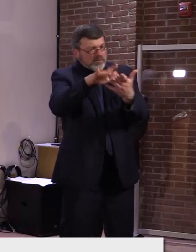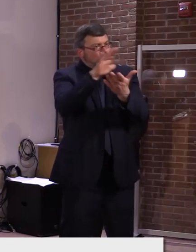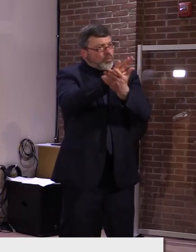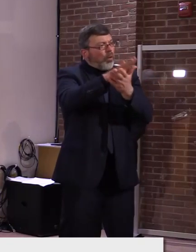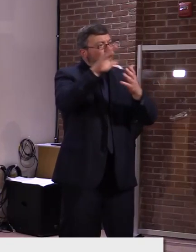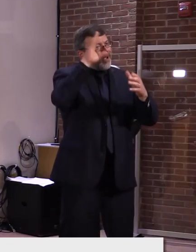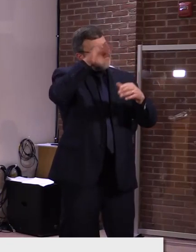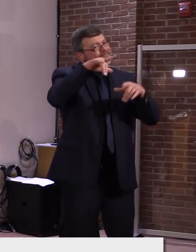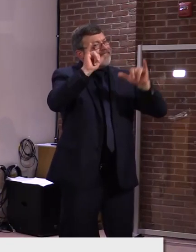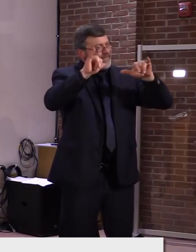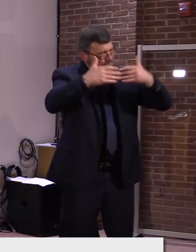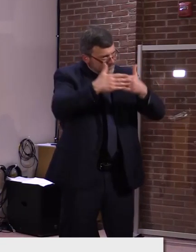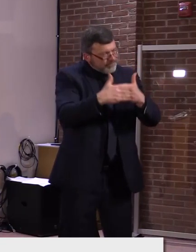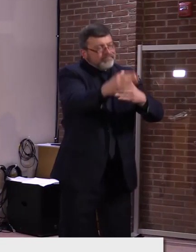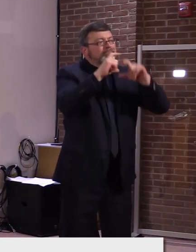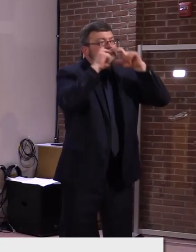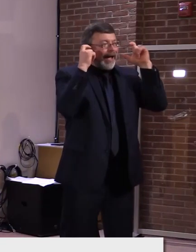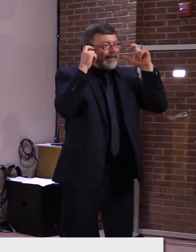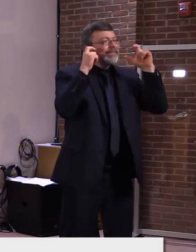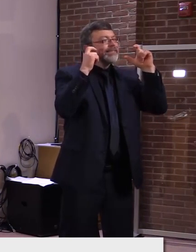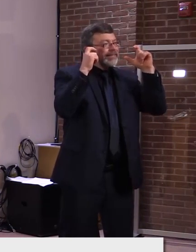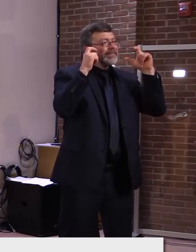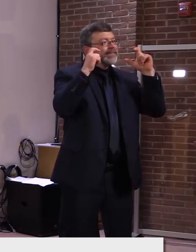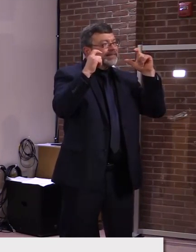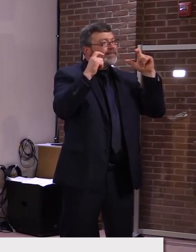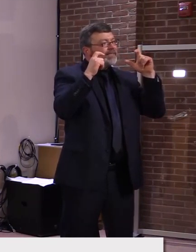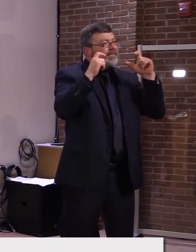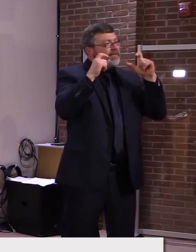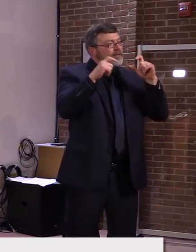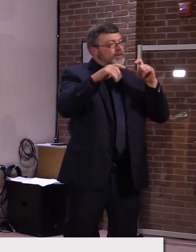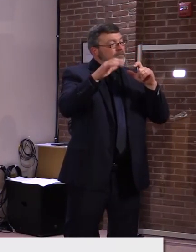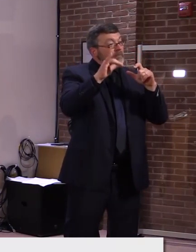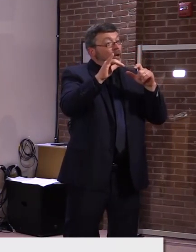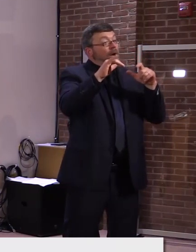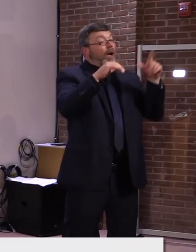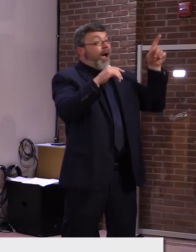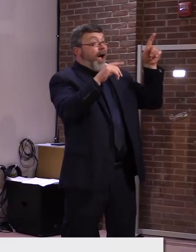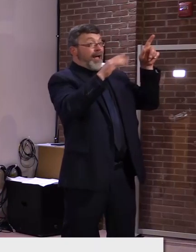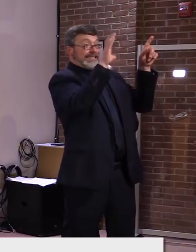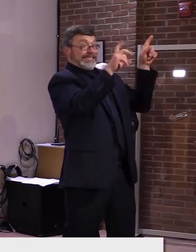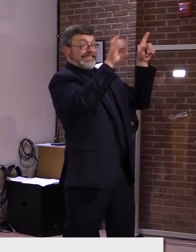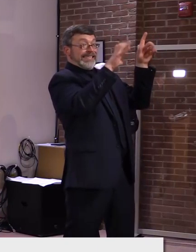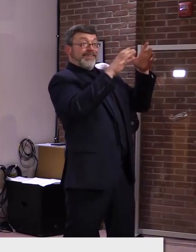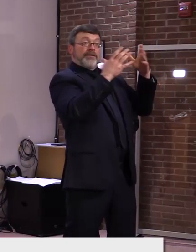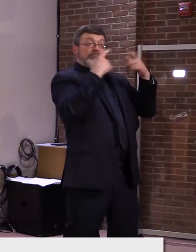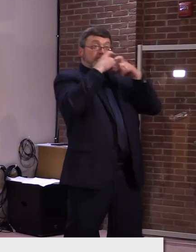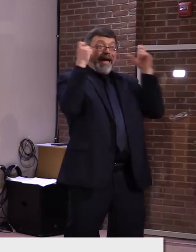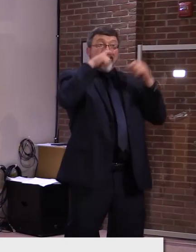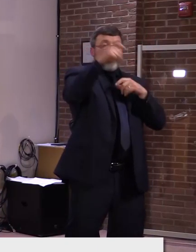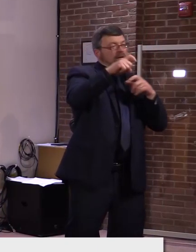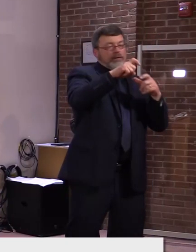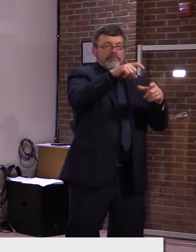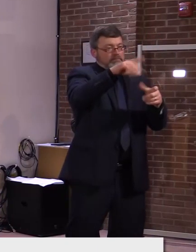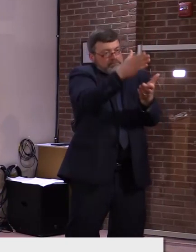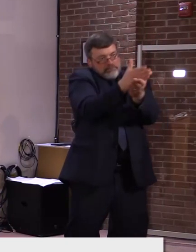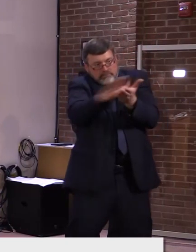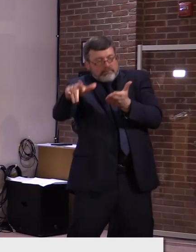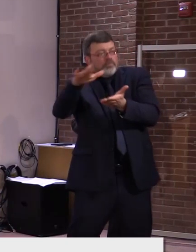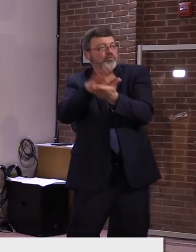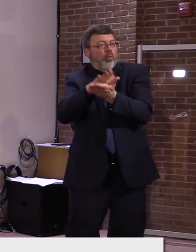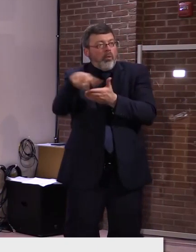this guidance, so schools will continue to follow our Safe and Healthy Schools guidance. I will point out that our guidance and the